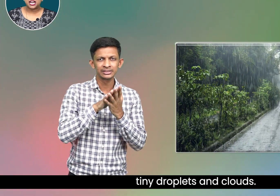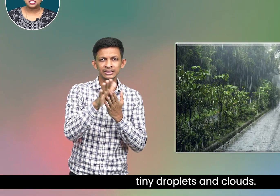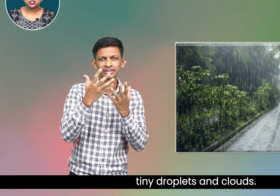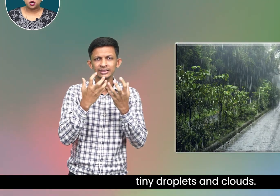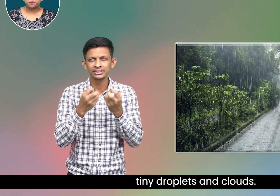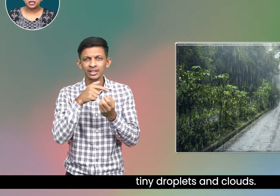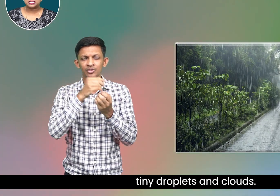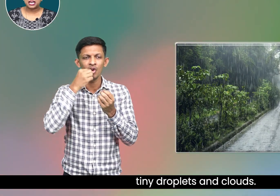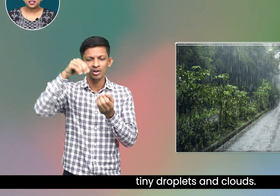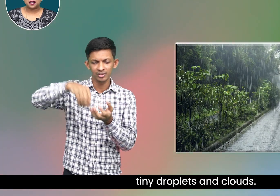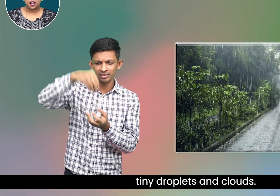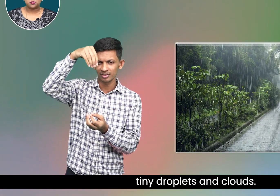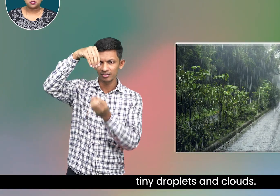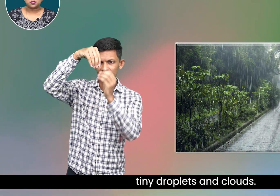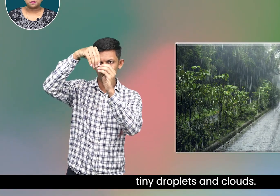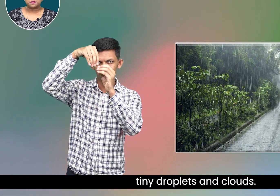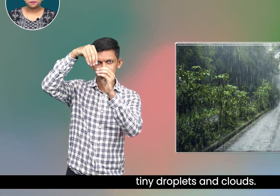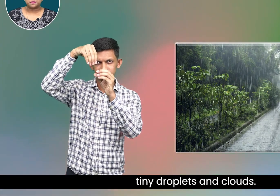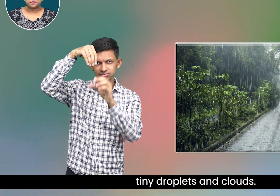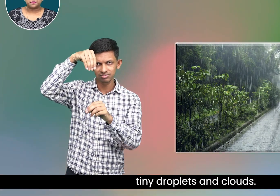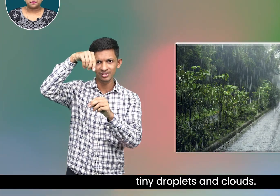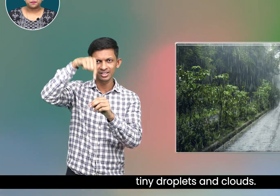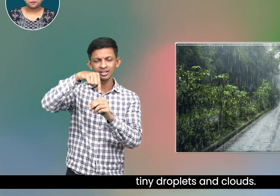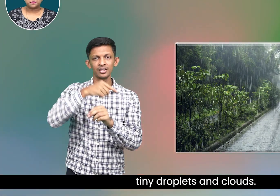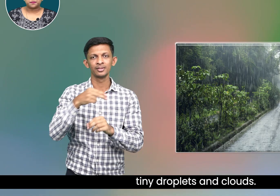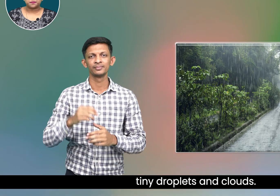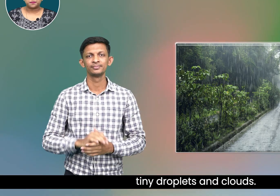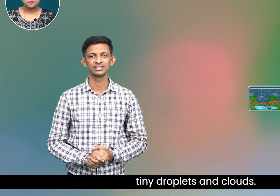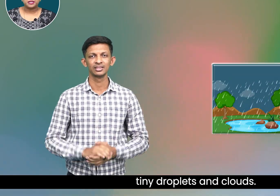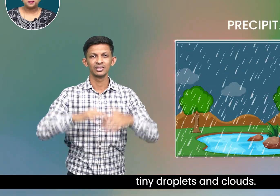forming tiny droplets and clouds.